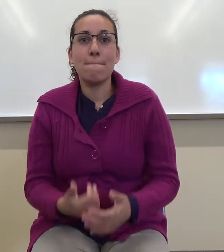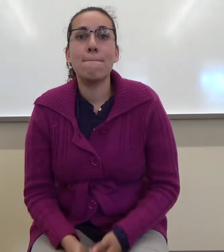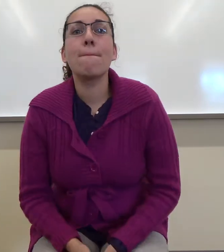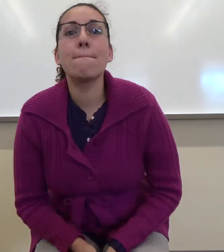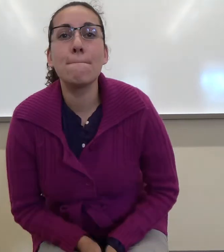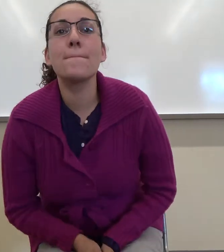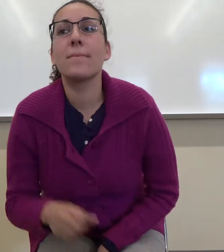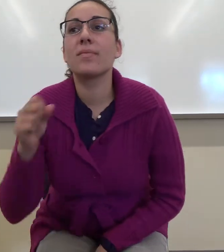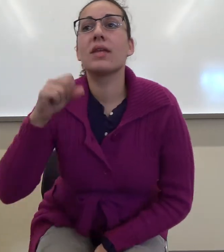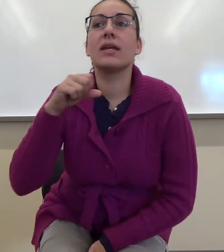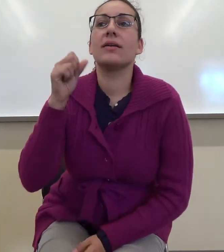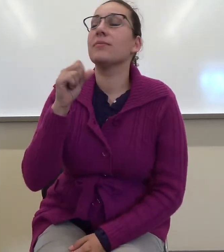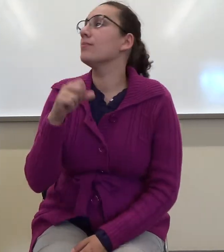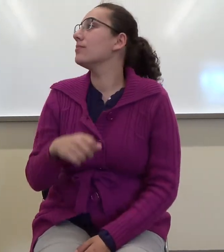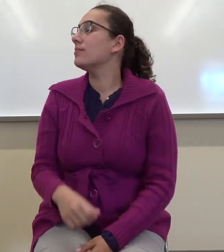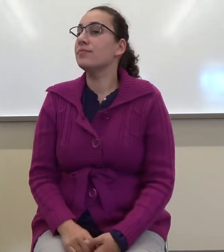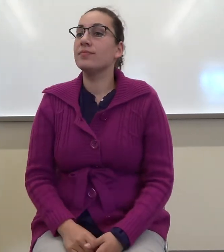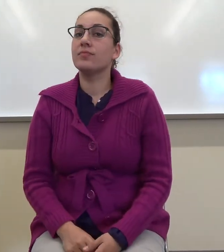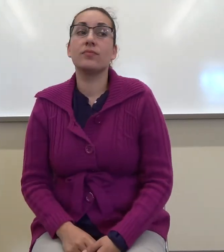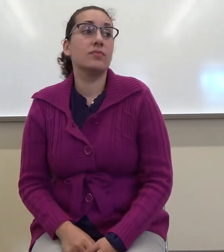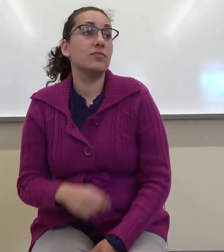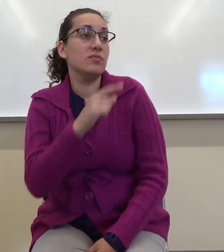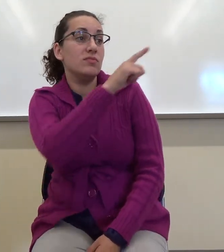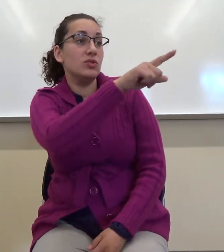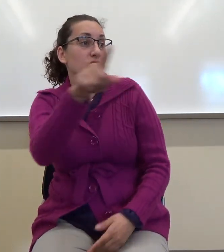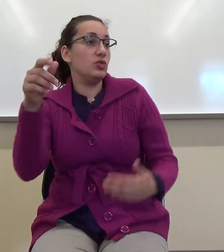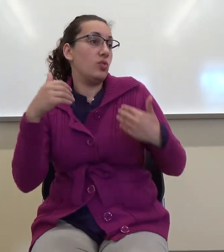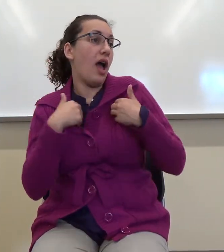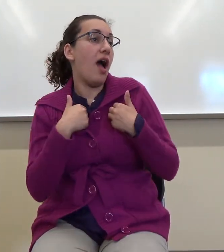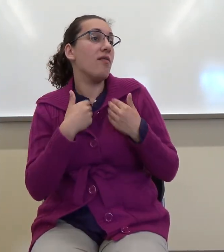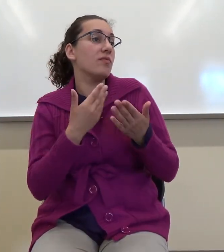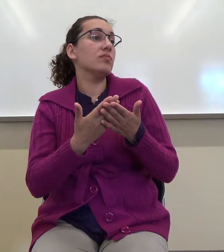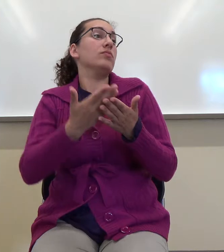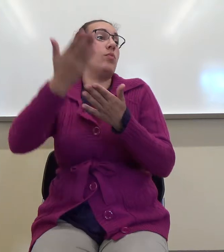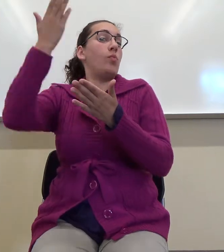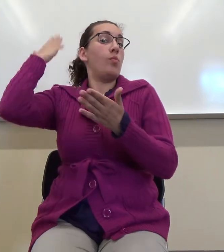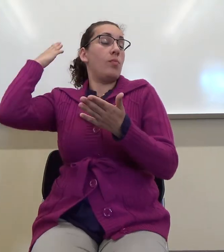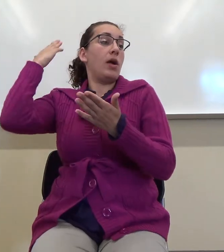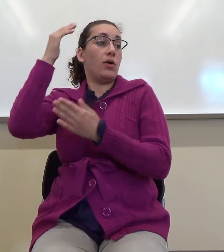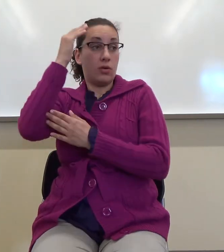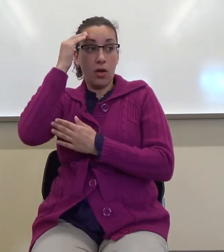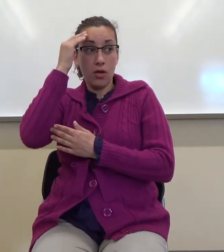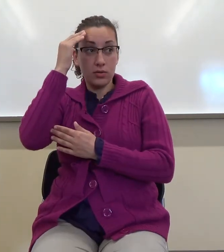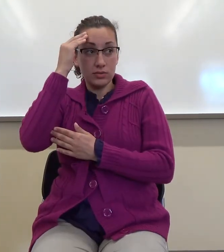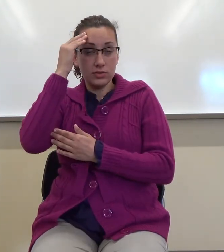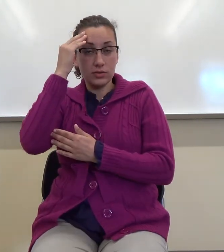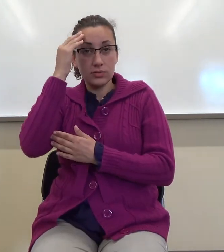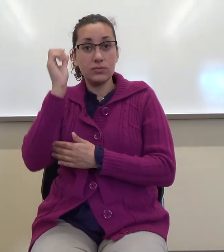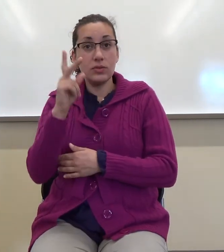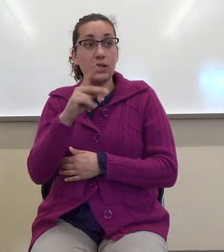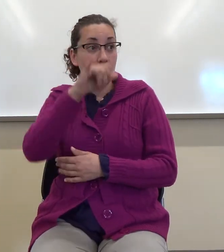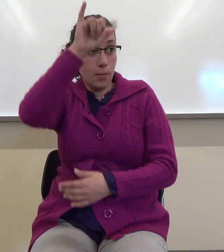prior knowledge about any of the information in the paragraph, right? So the bison did